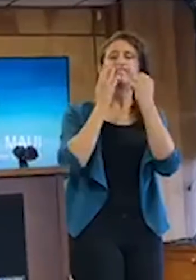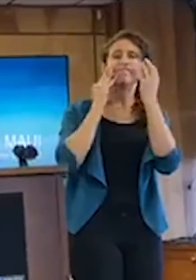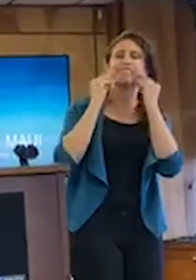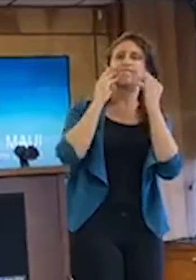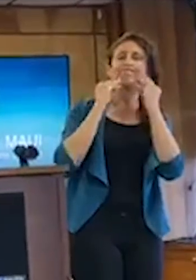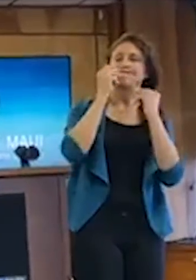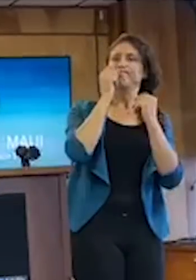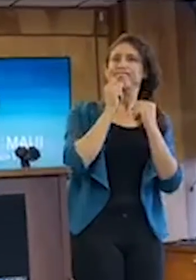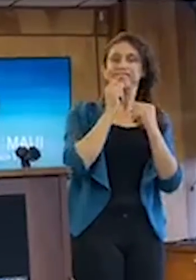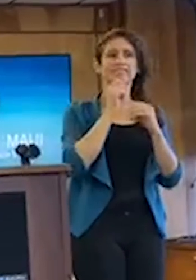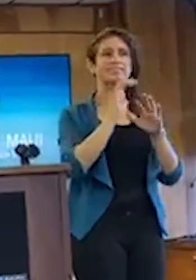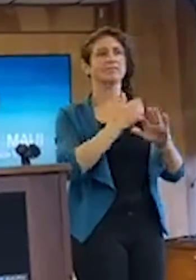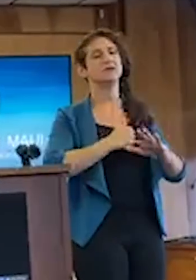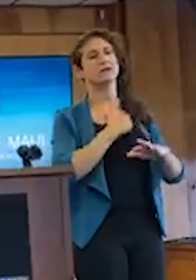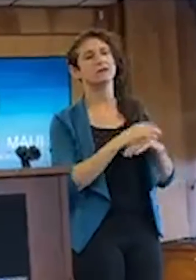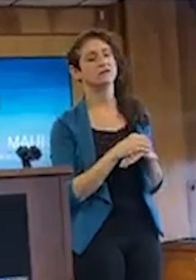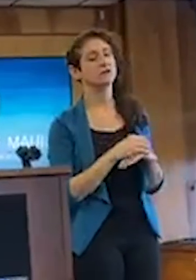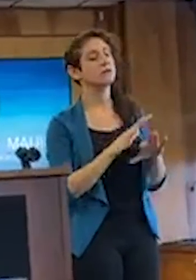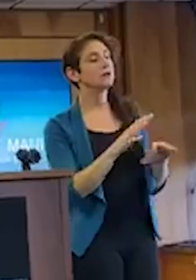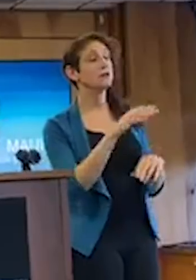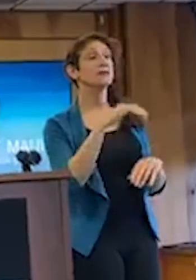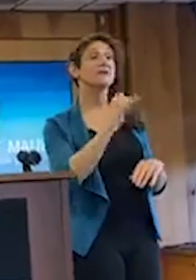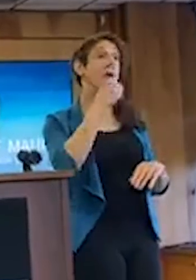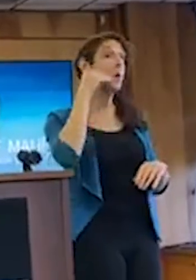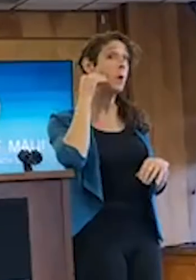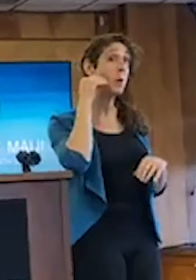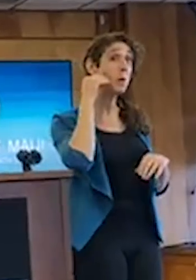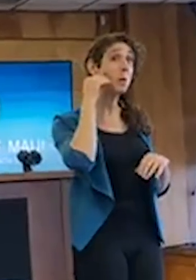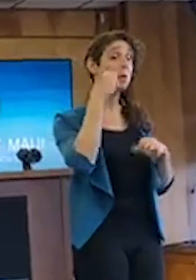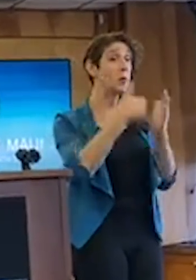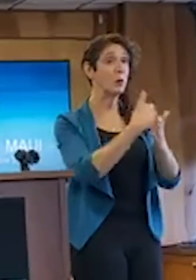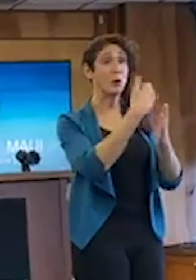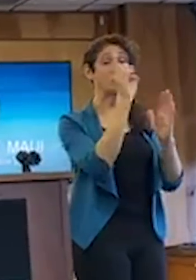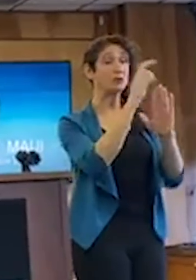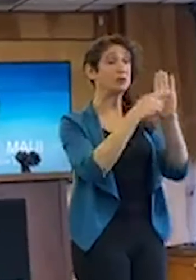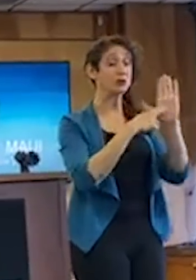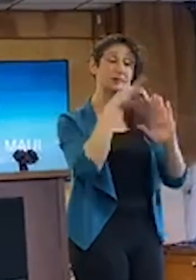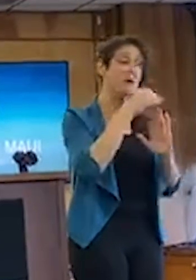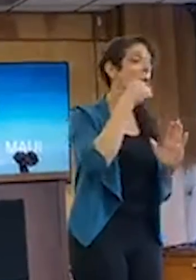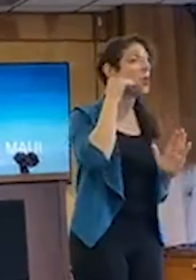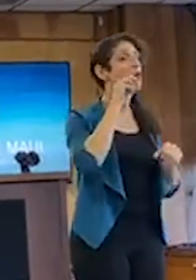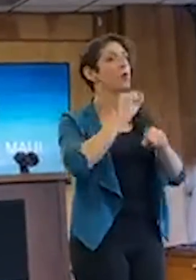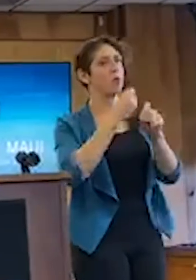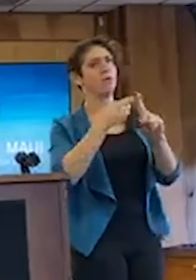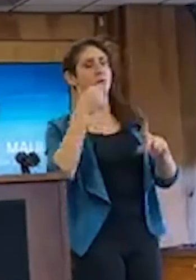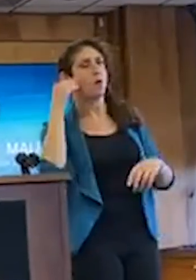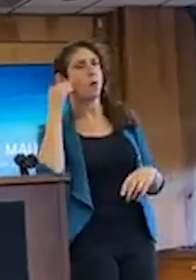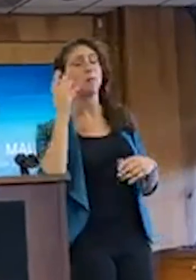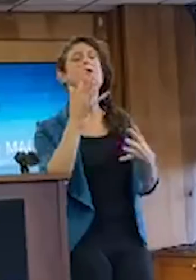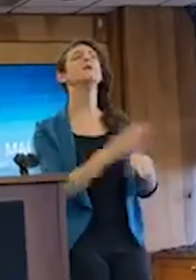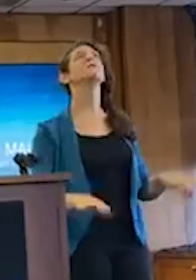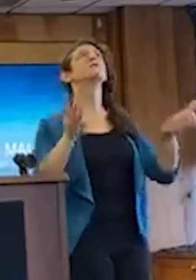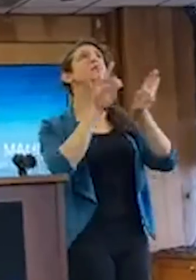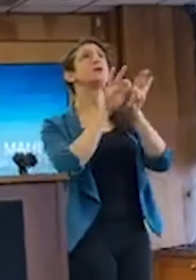you all to know that stay home, work from home is really important. The more we keep off the streets, the more we keep